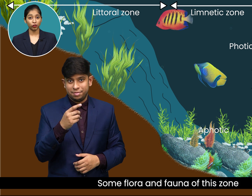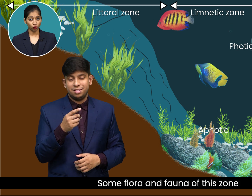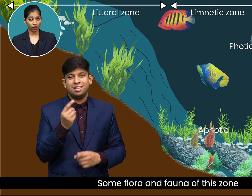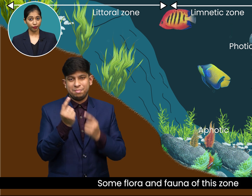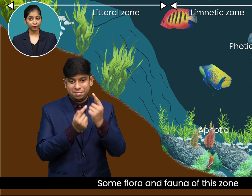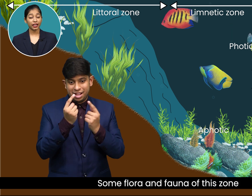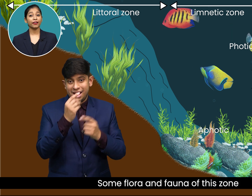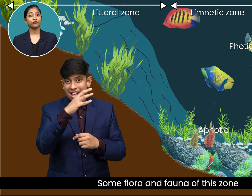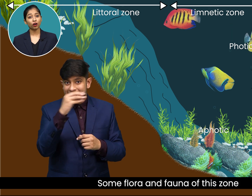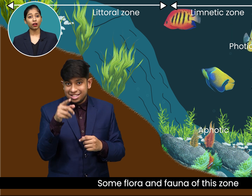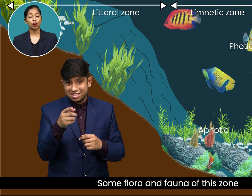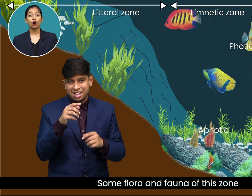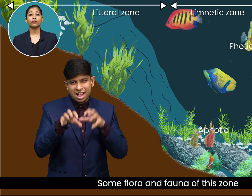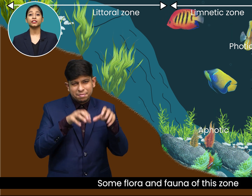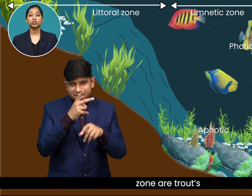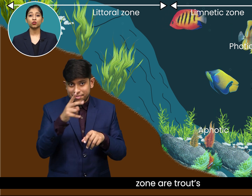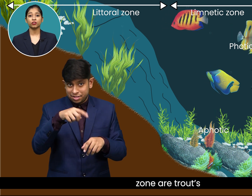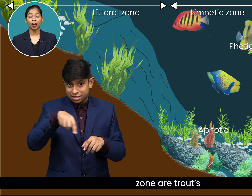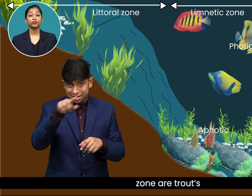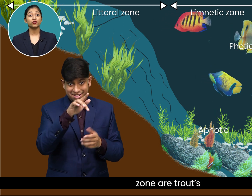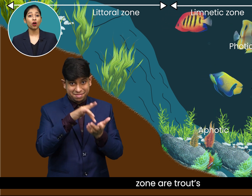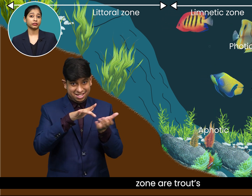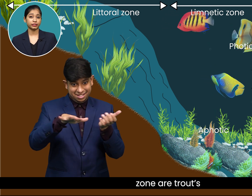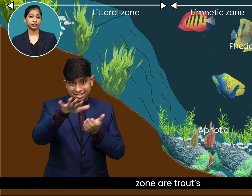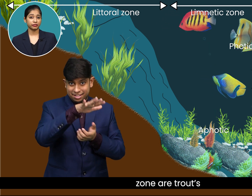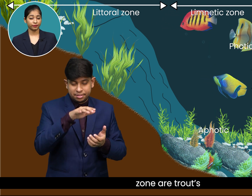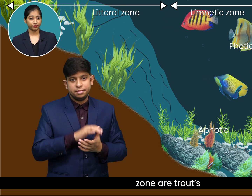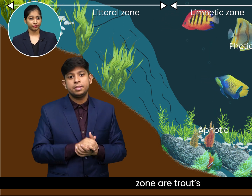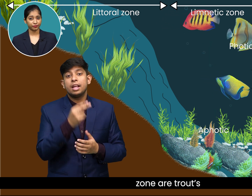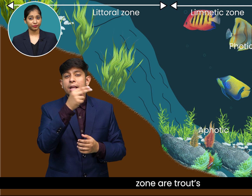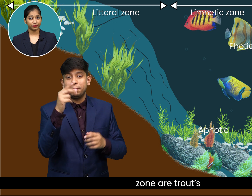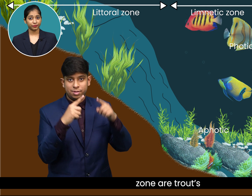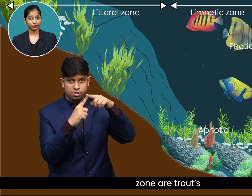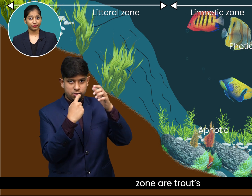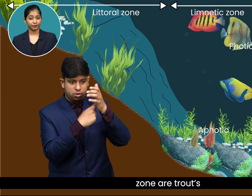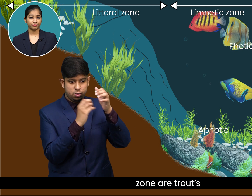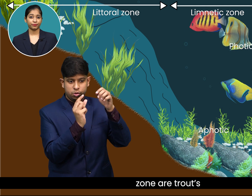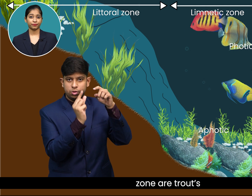Some flora and fauna of this zone are trouts,